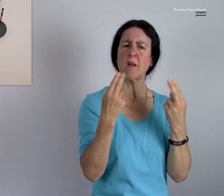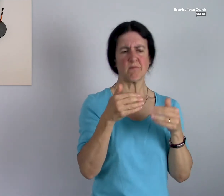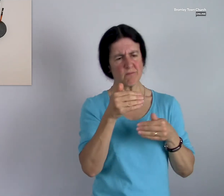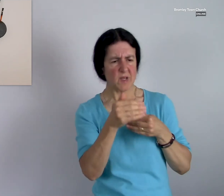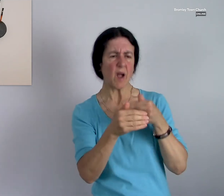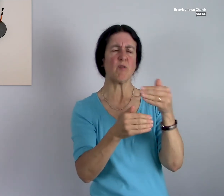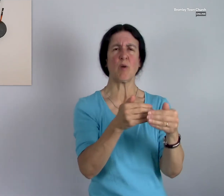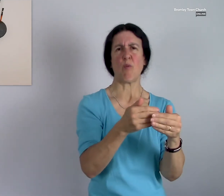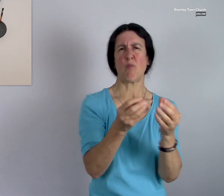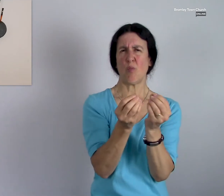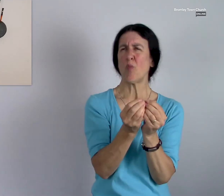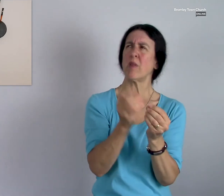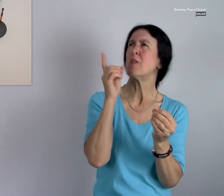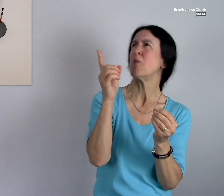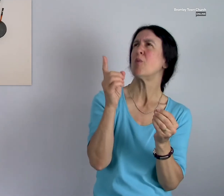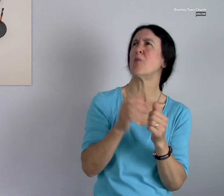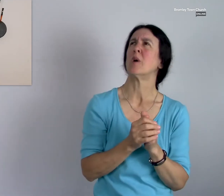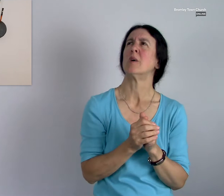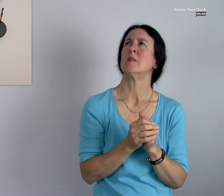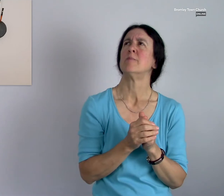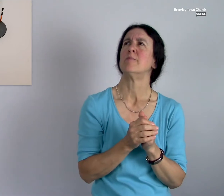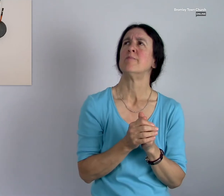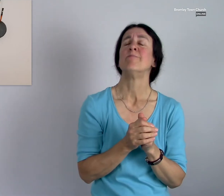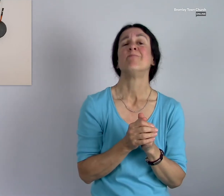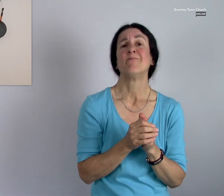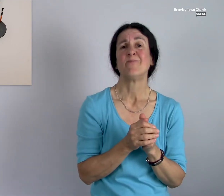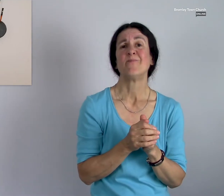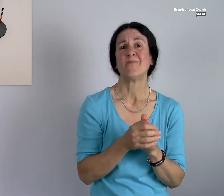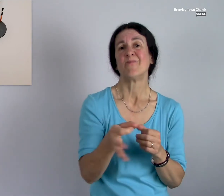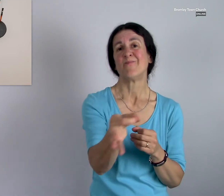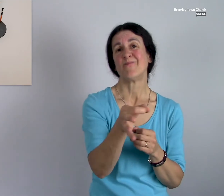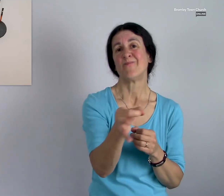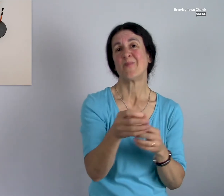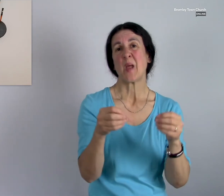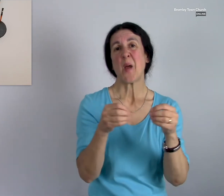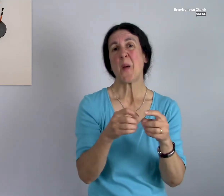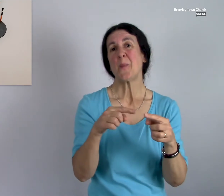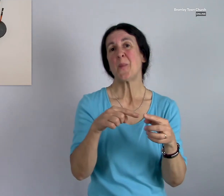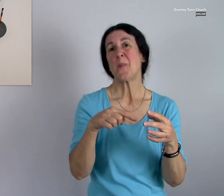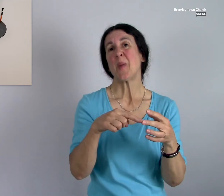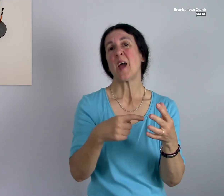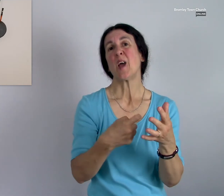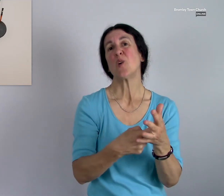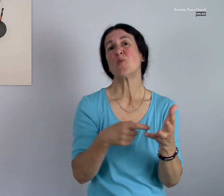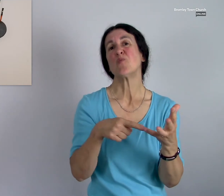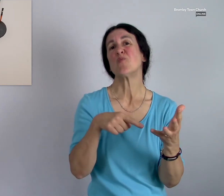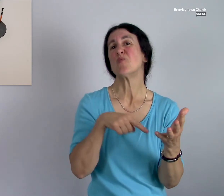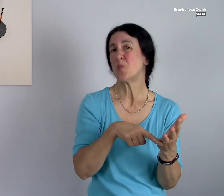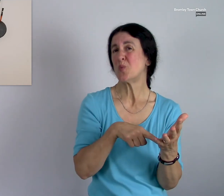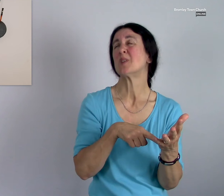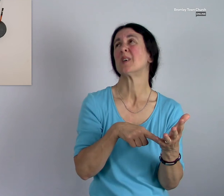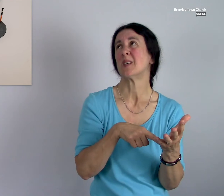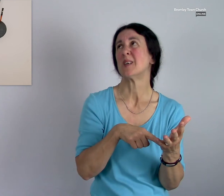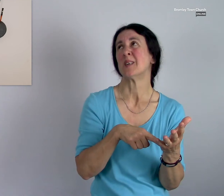you. Father, we pray for the people of Beirut at this time, the people of Lebanon. We pray, Lord, that you